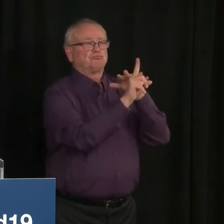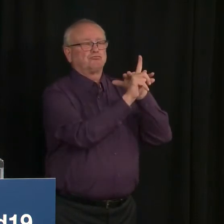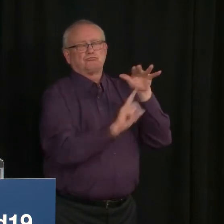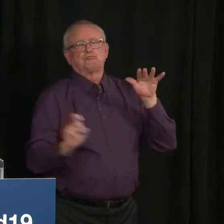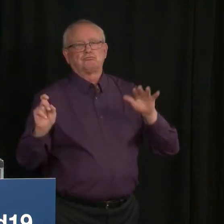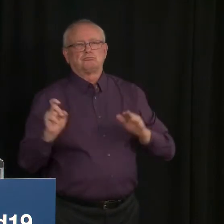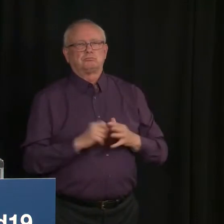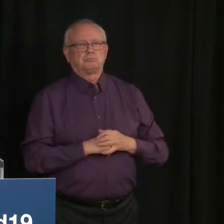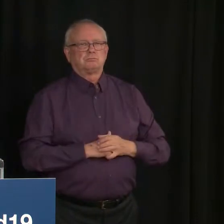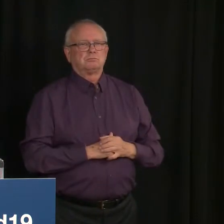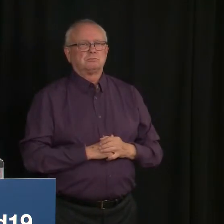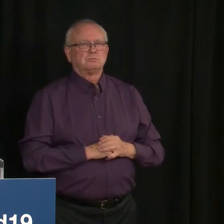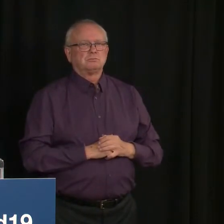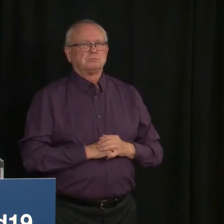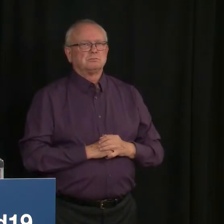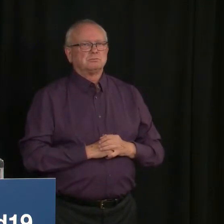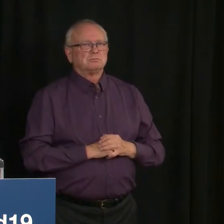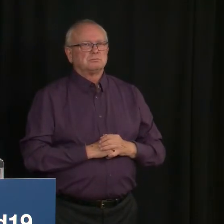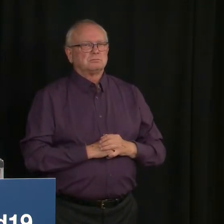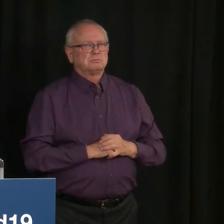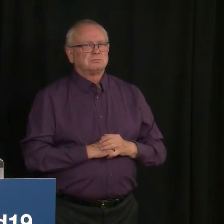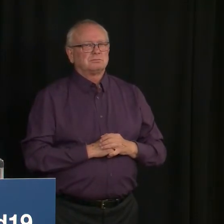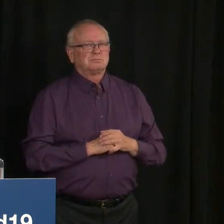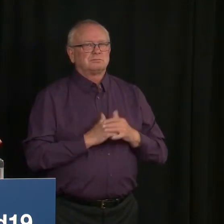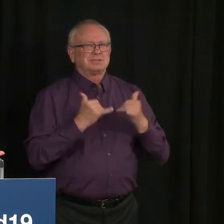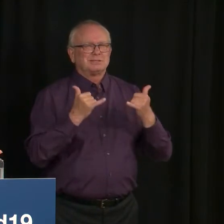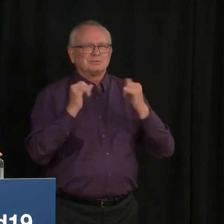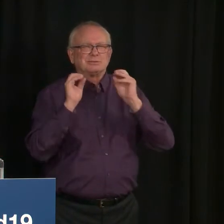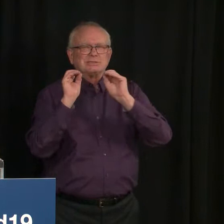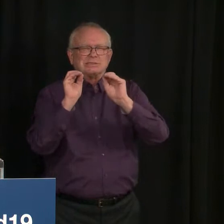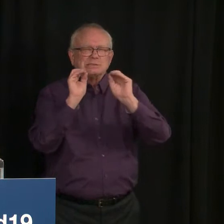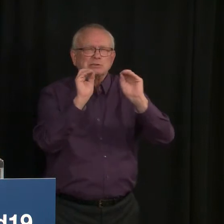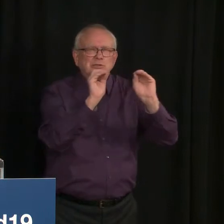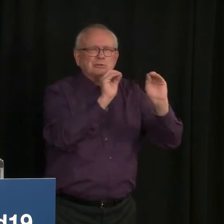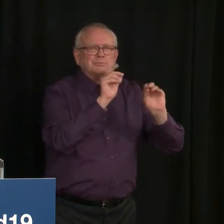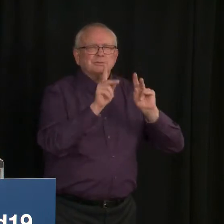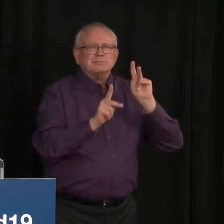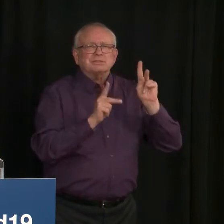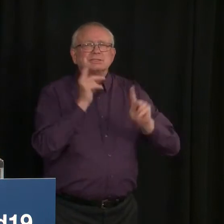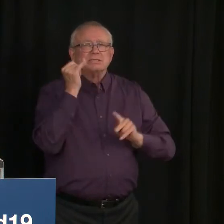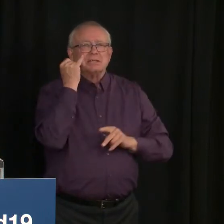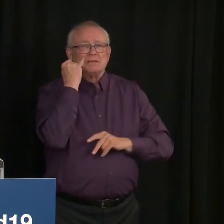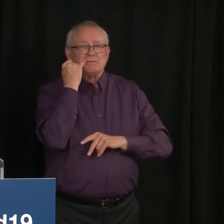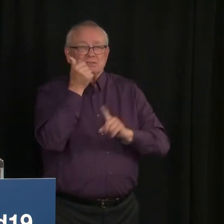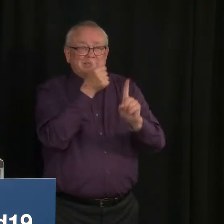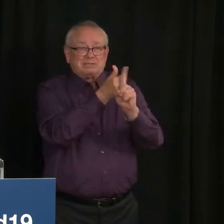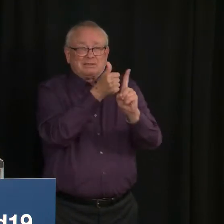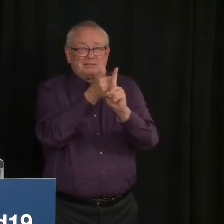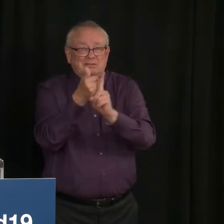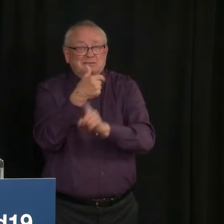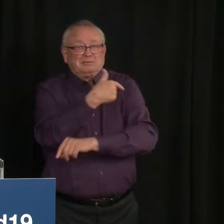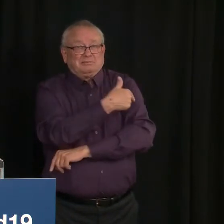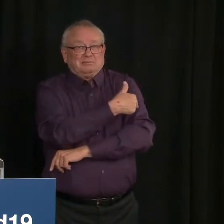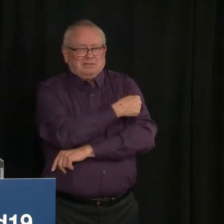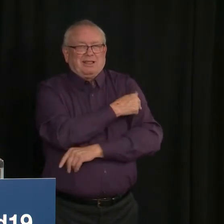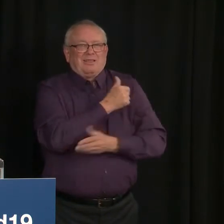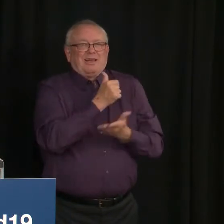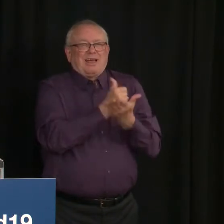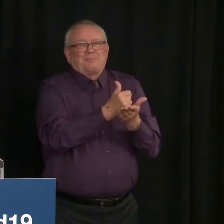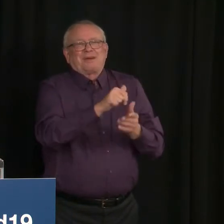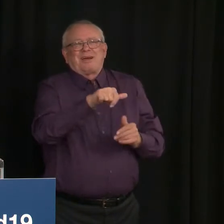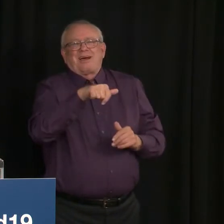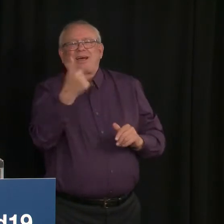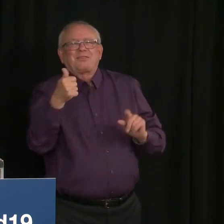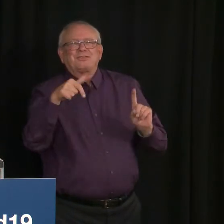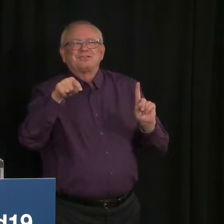the linkage between their choice to get a vaccine, and as we increase that overall population protection, being able to